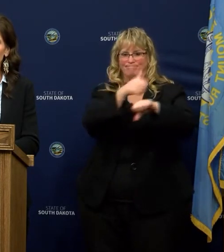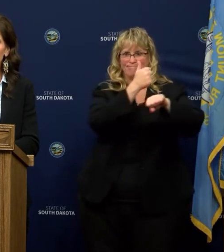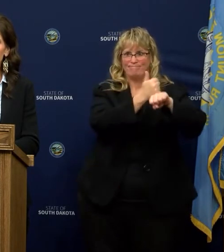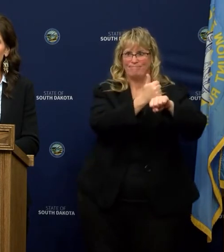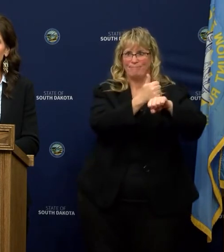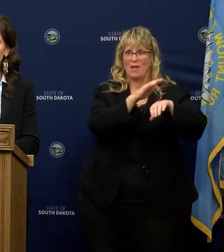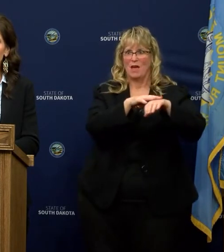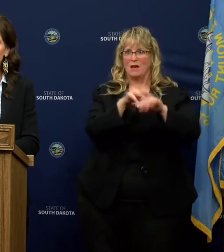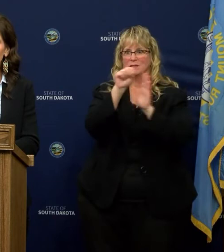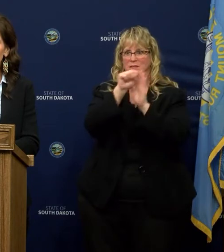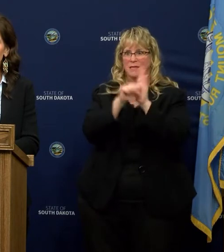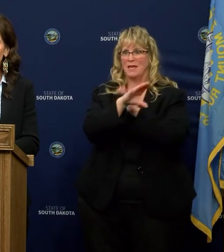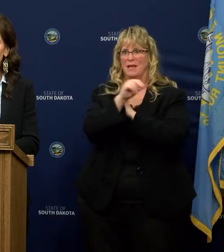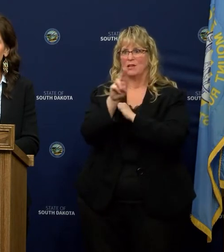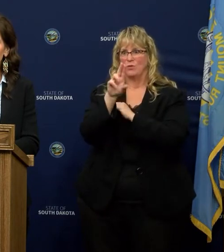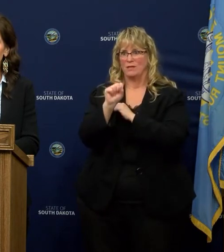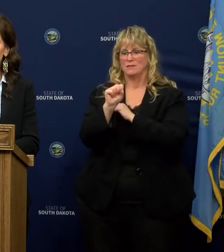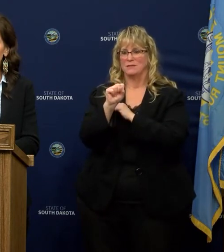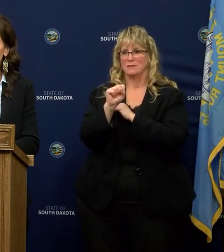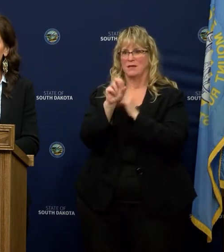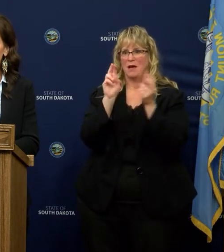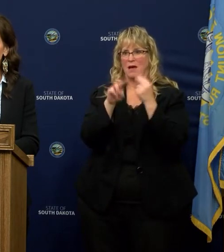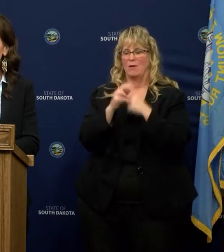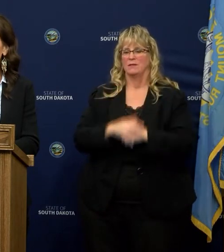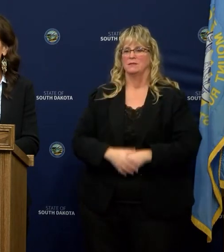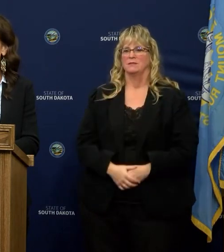and on U.S. highways.